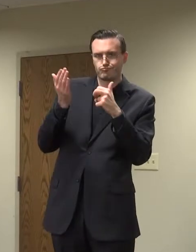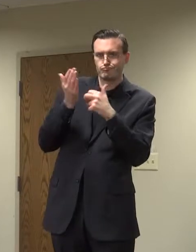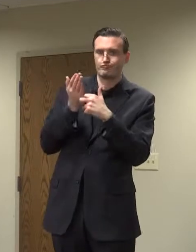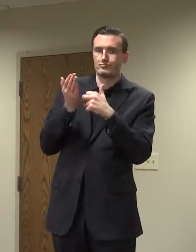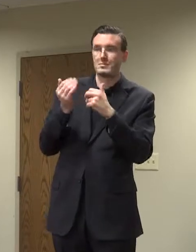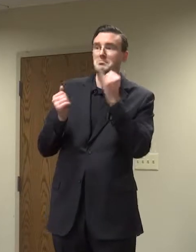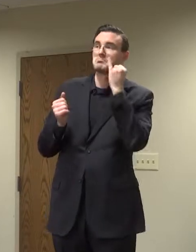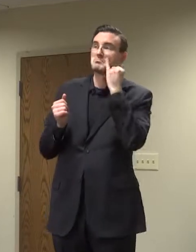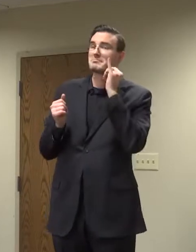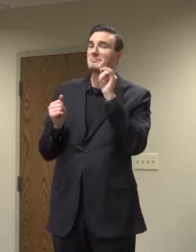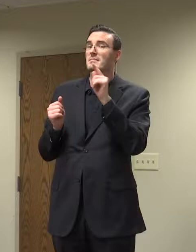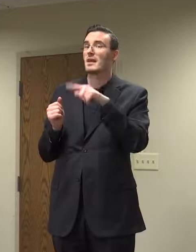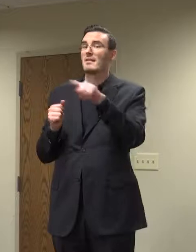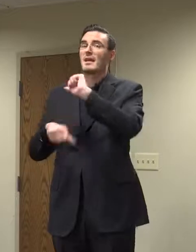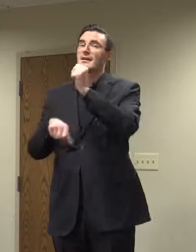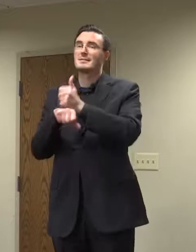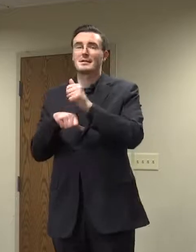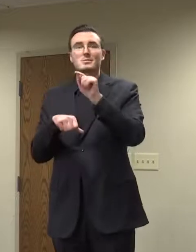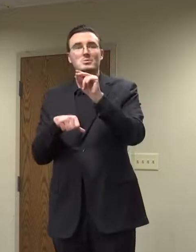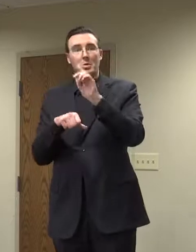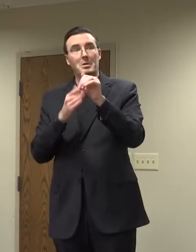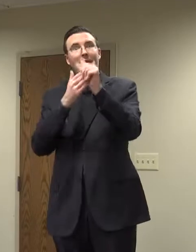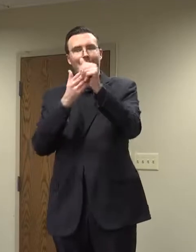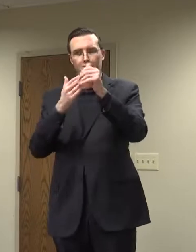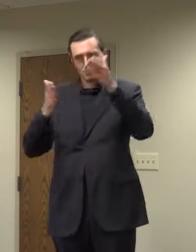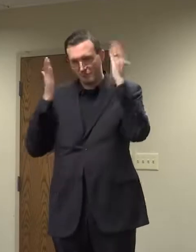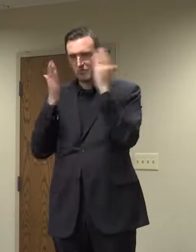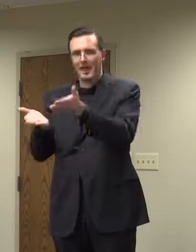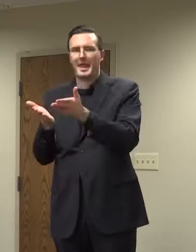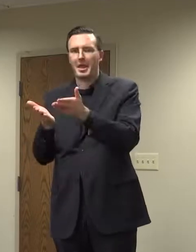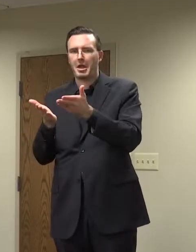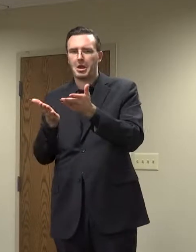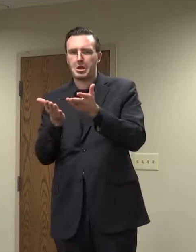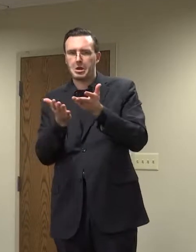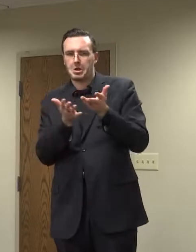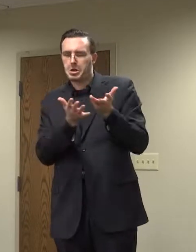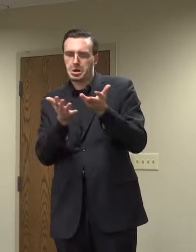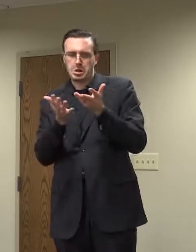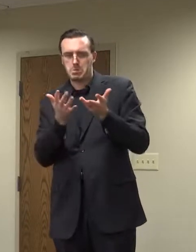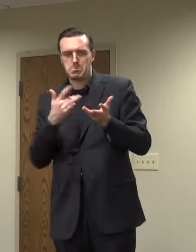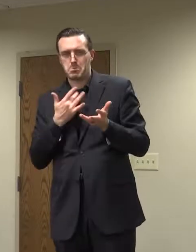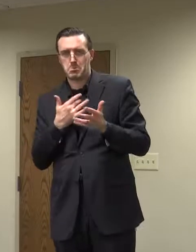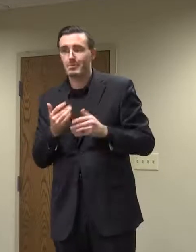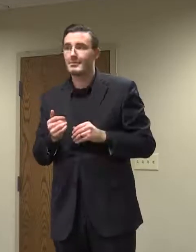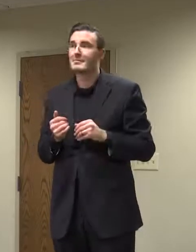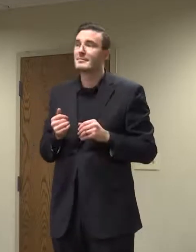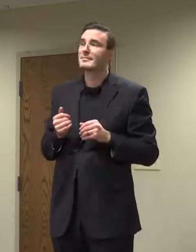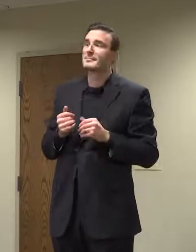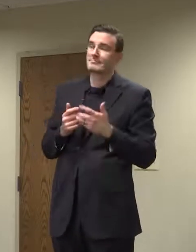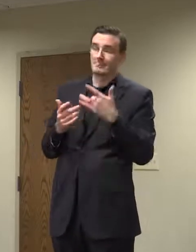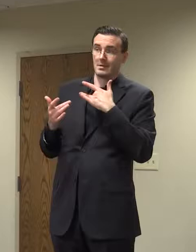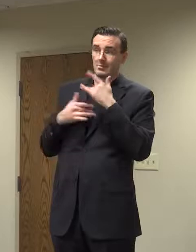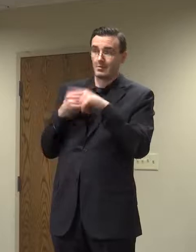tone that's being set? So the question is, are we concerned about the tone? Absolutely.